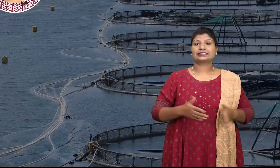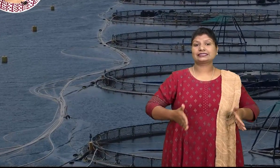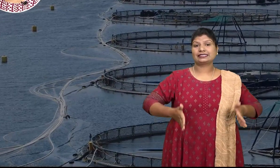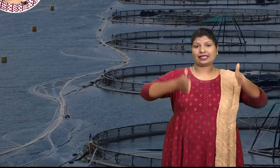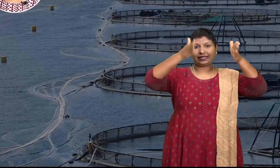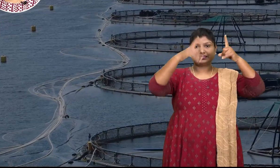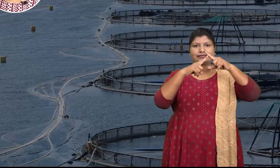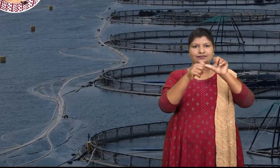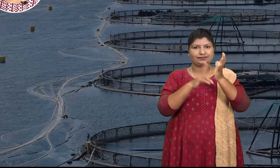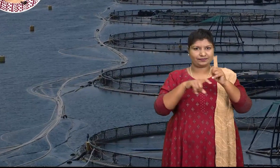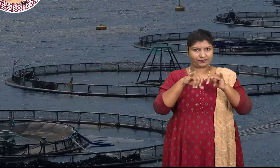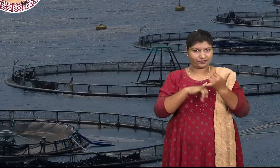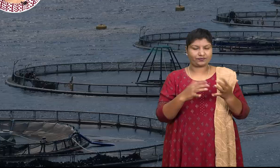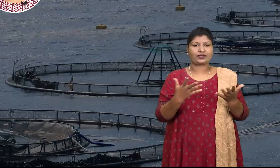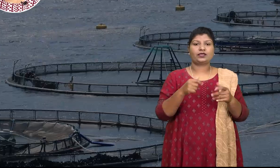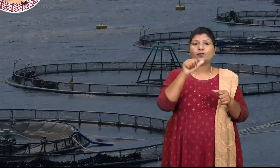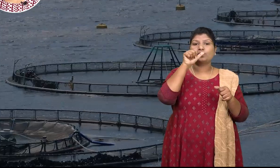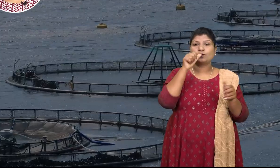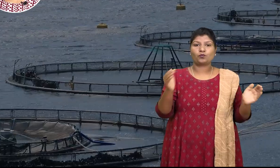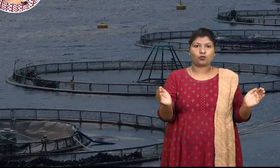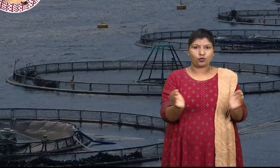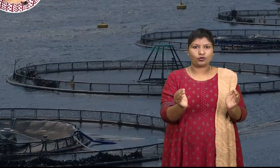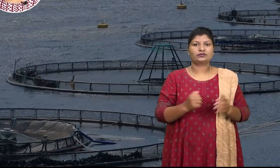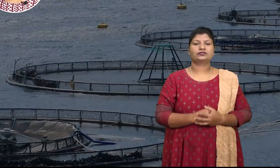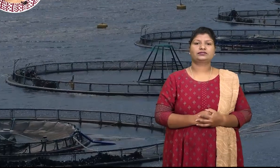tanks, ponds,